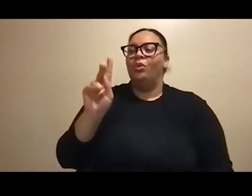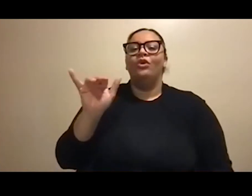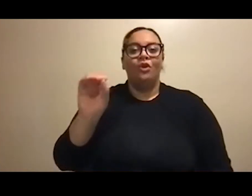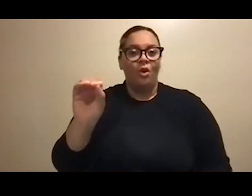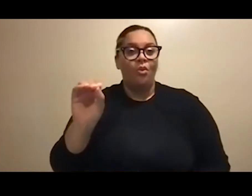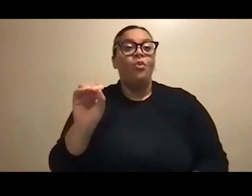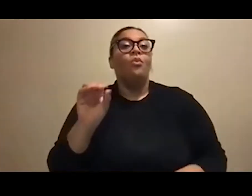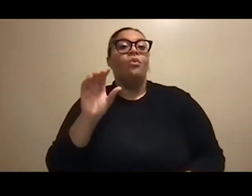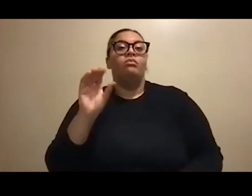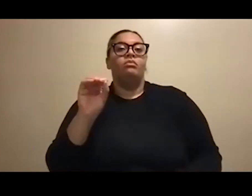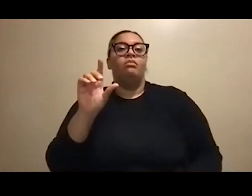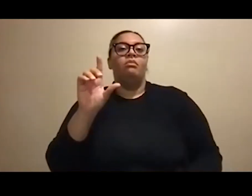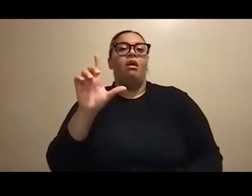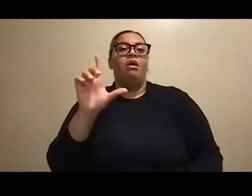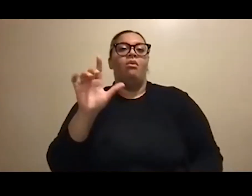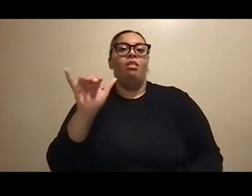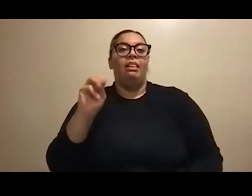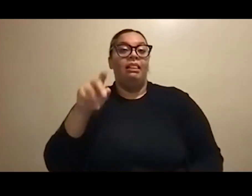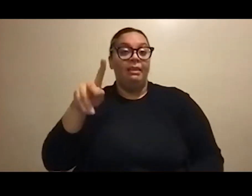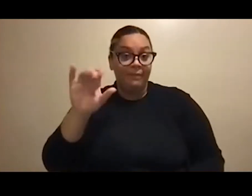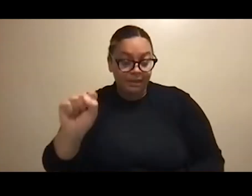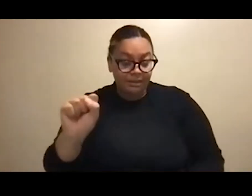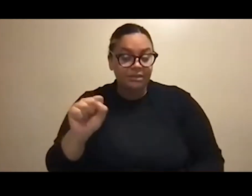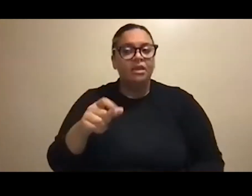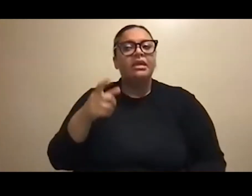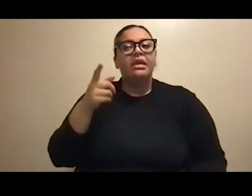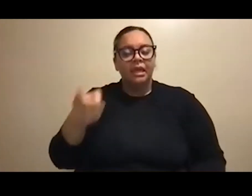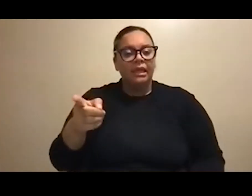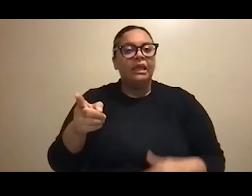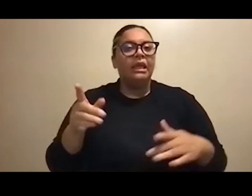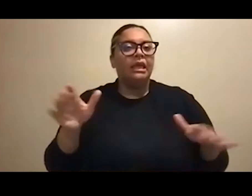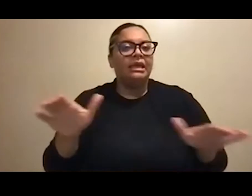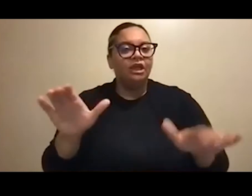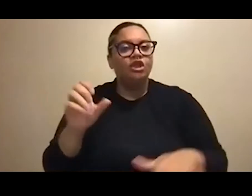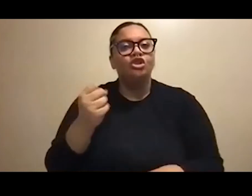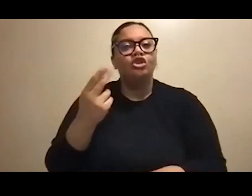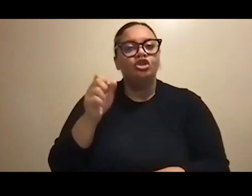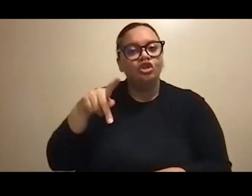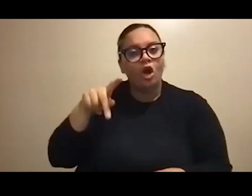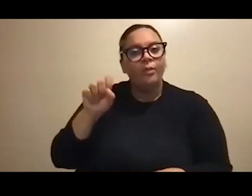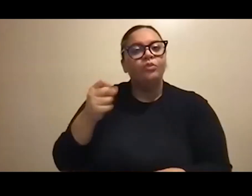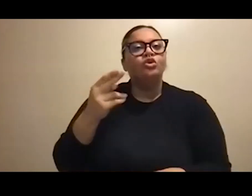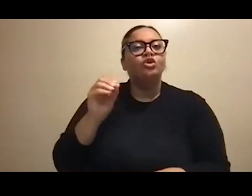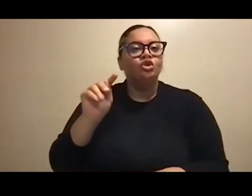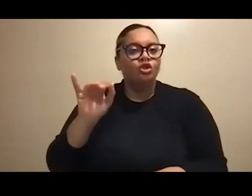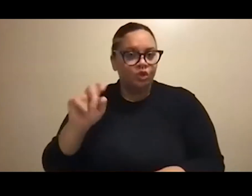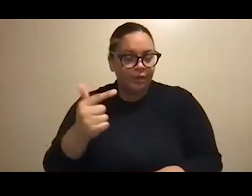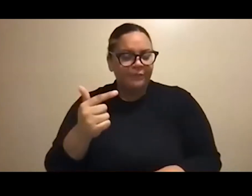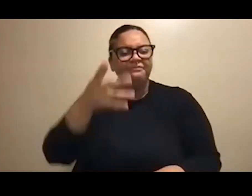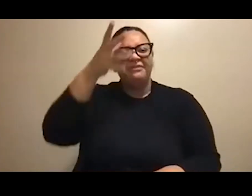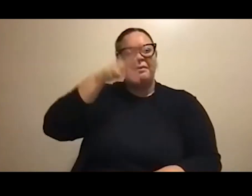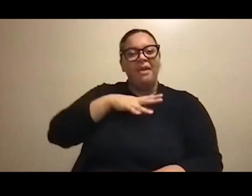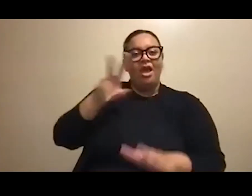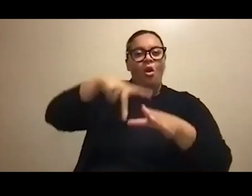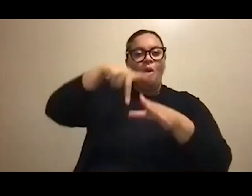events is sharpshooting, where a rider on a horse mounted with a